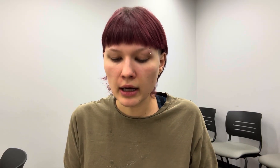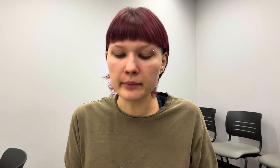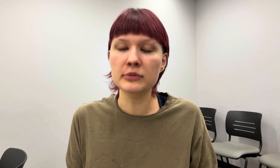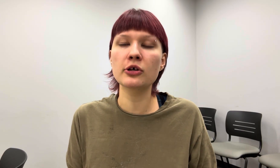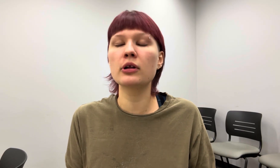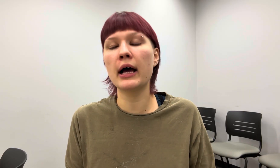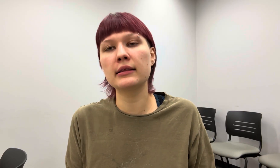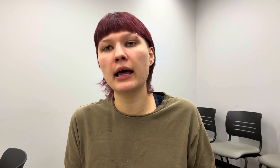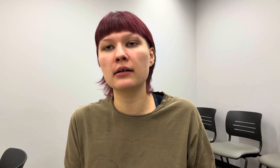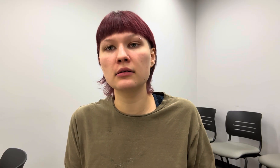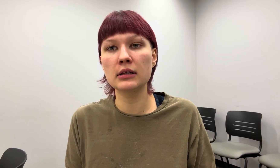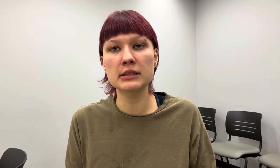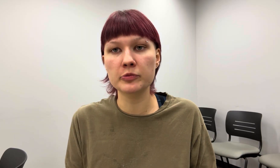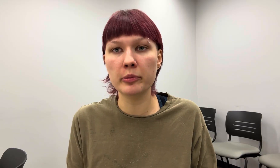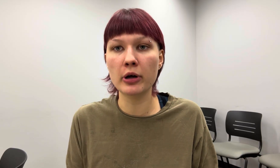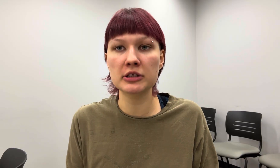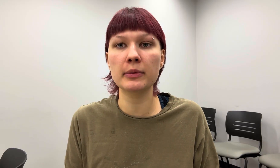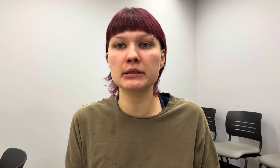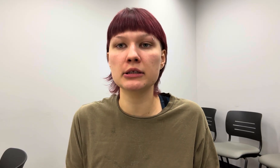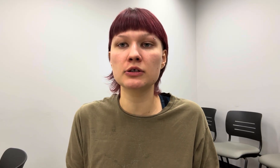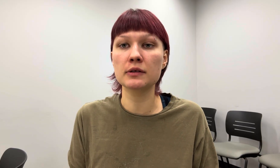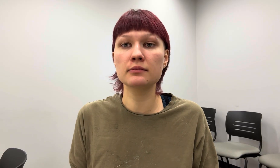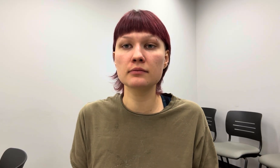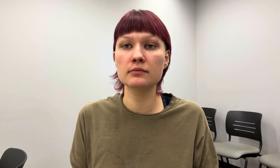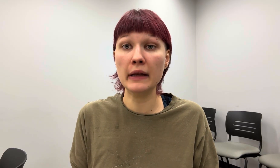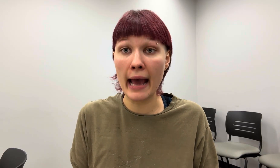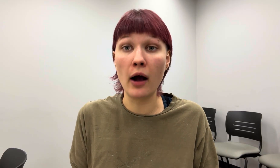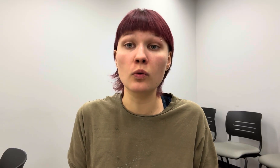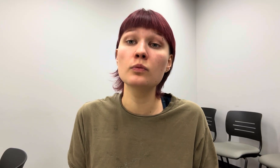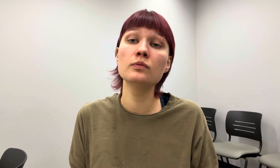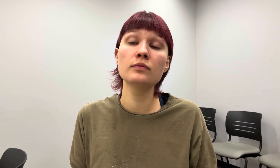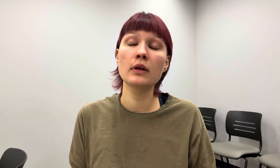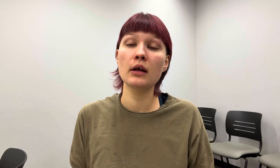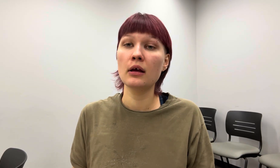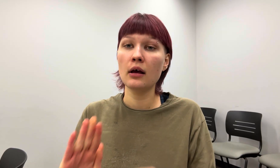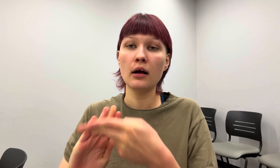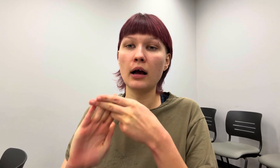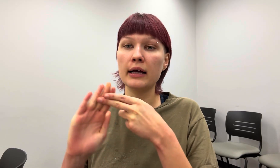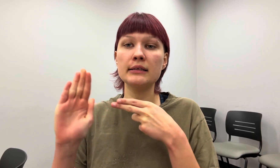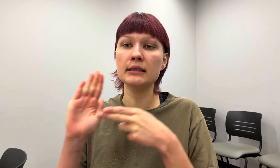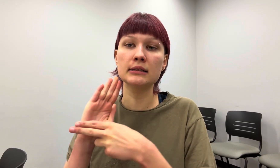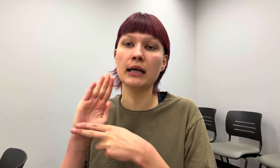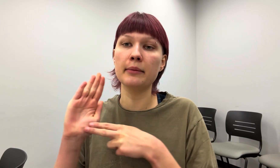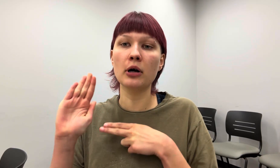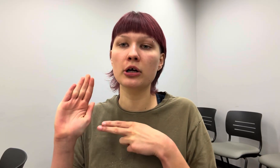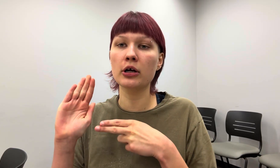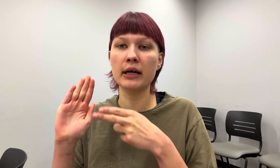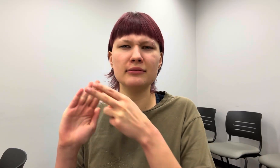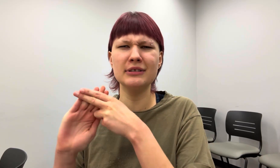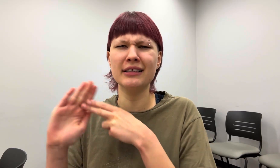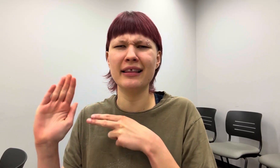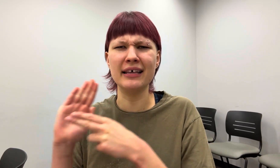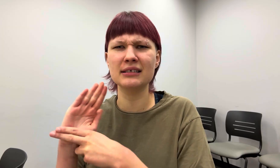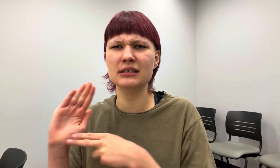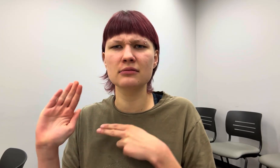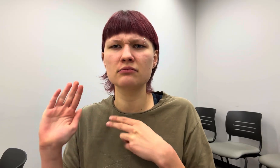I'm so glad that this has been brought to my attention now. I didn't sign marker, I did this.